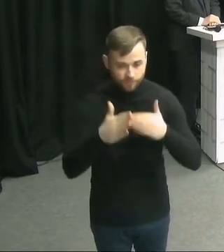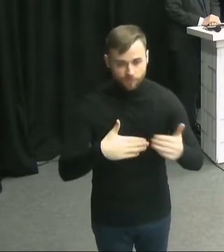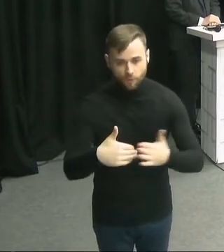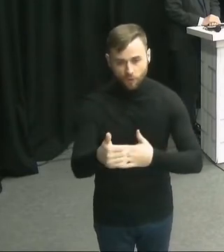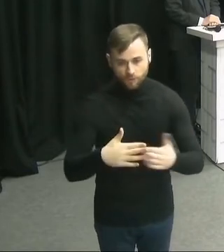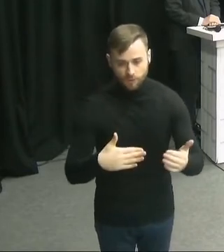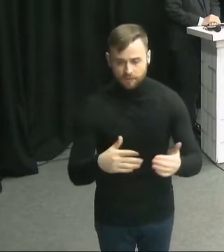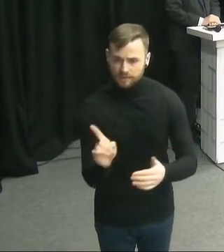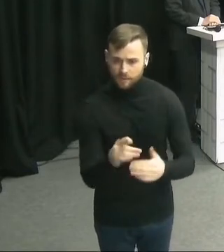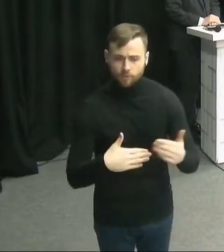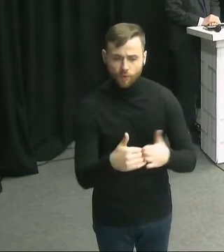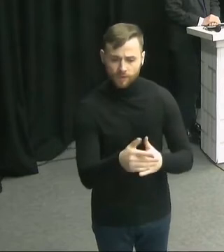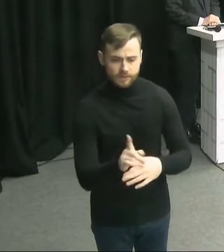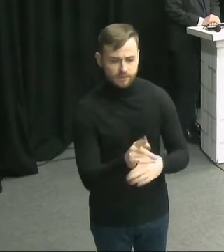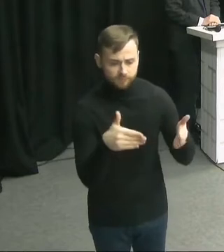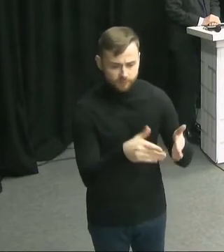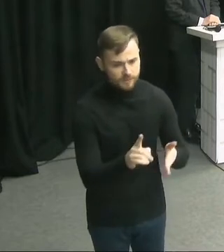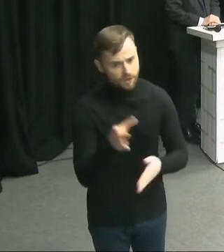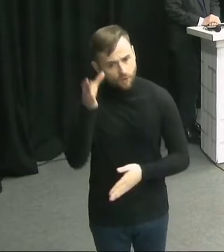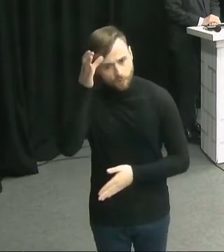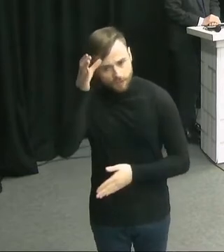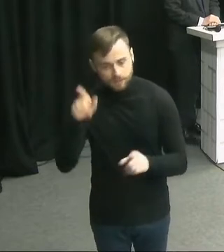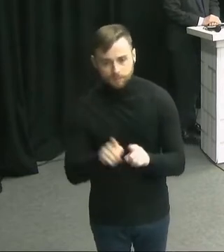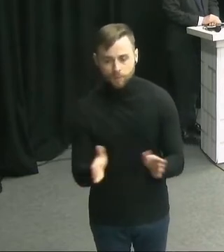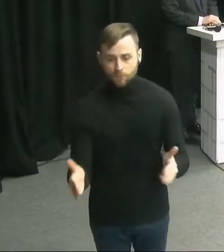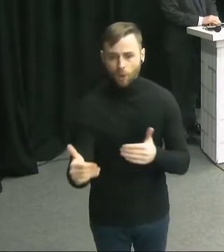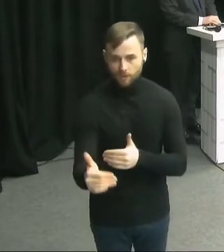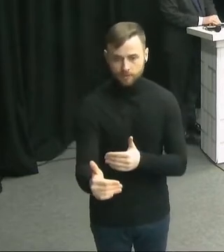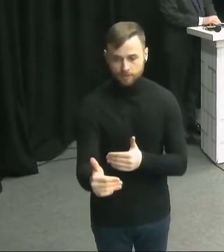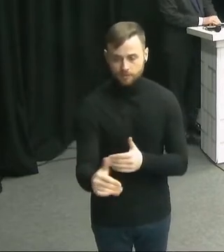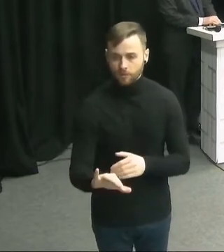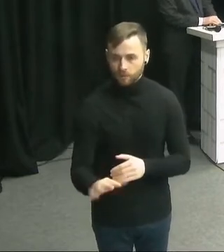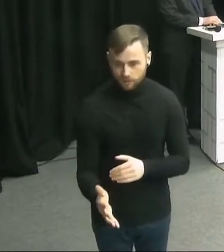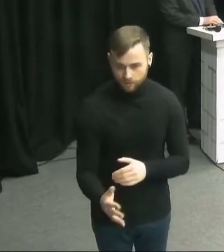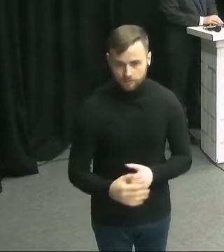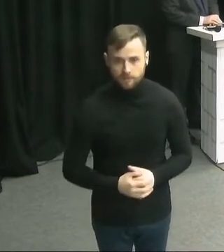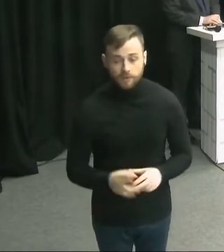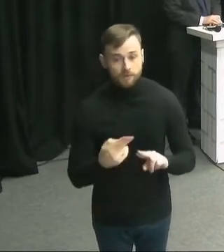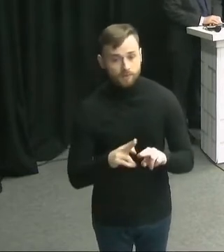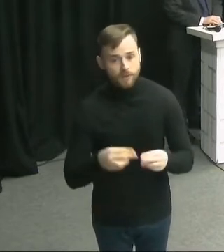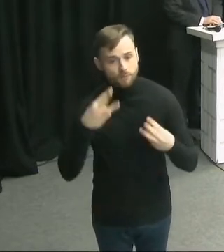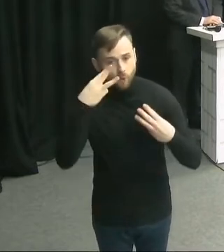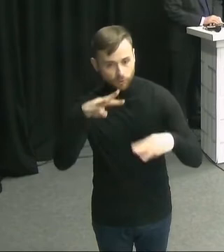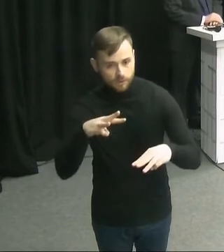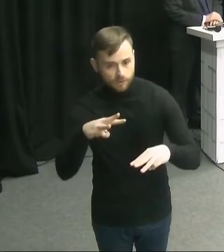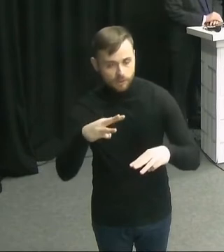as very narrow. We should think about several competences, and we should